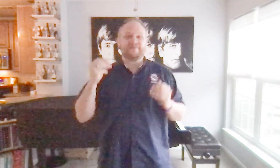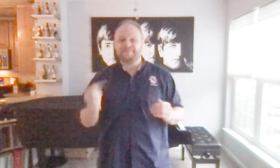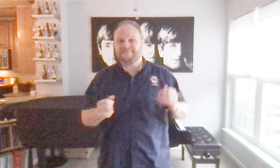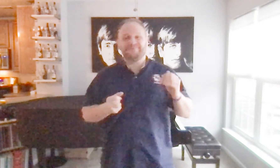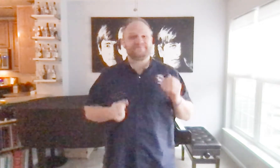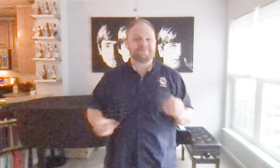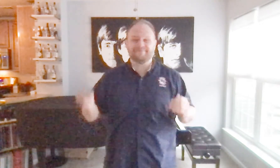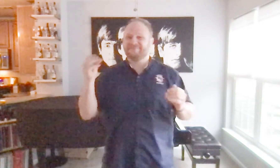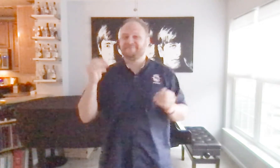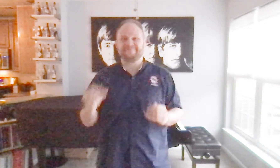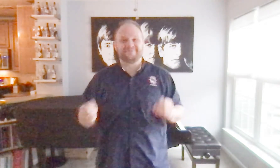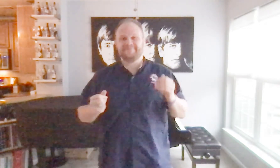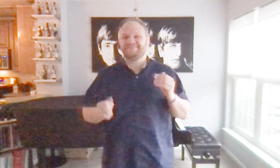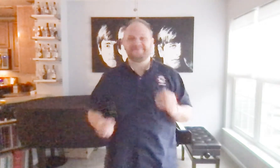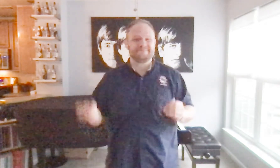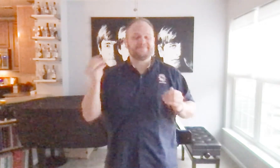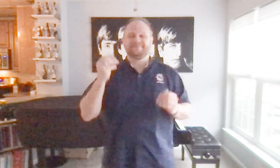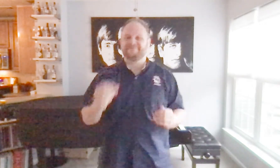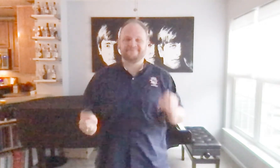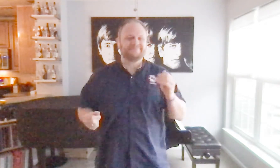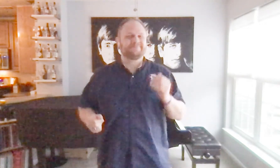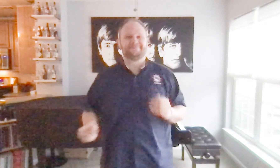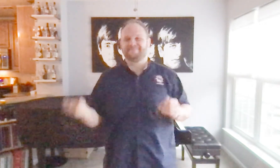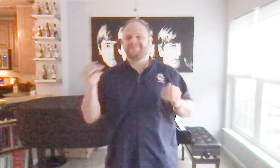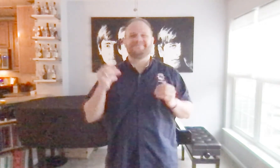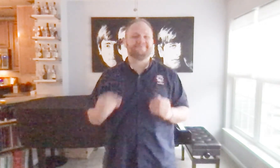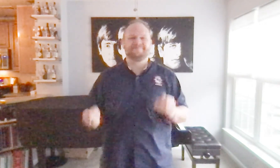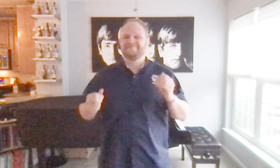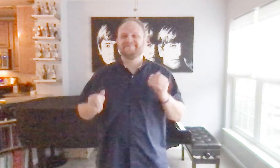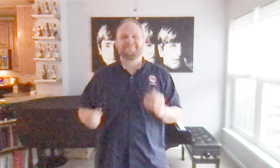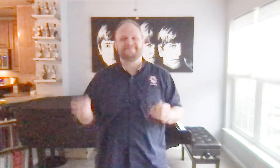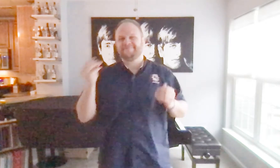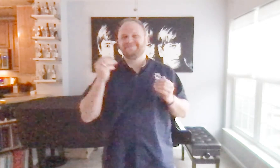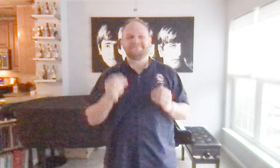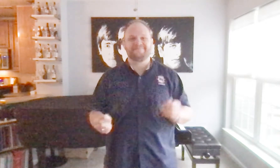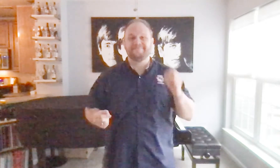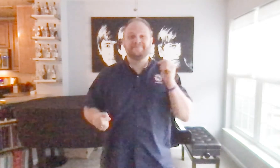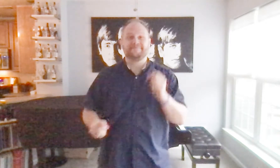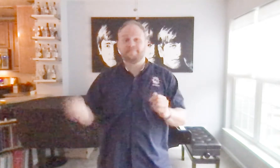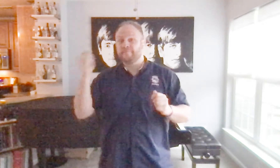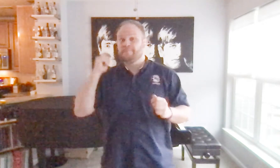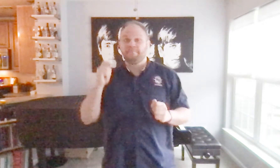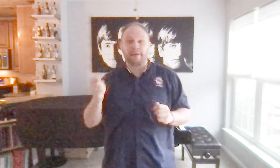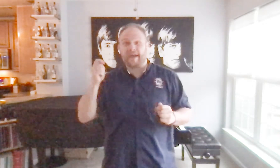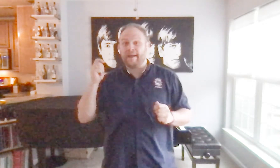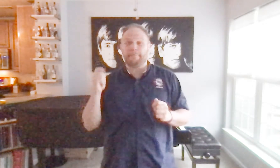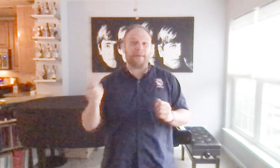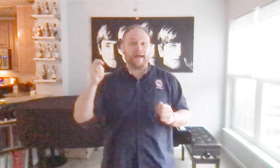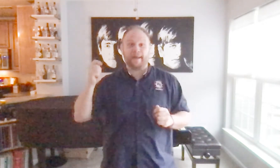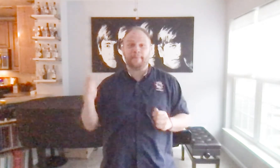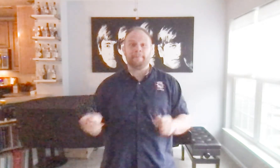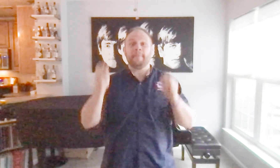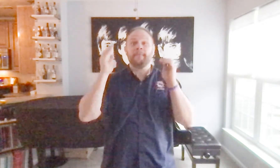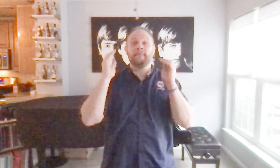my friends. I'm gonna try with a little help from my friends.